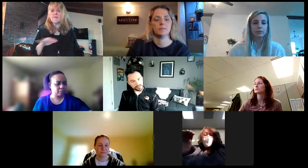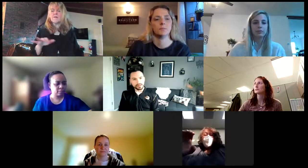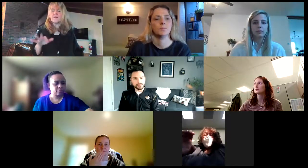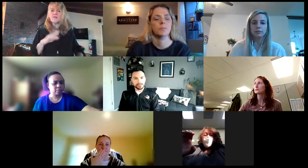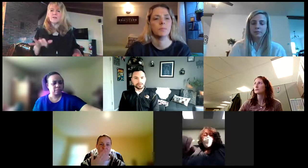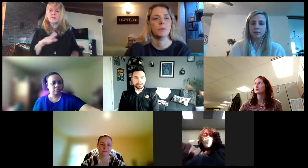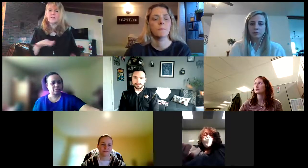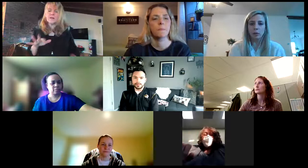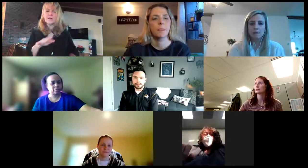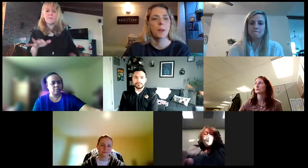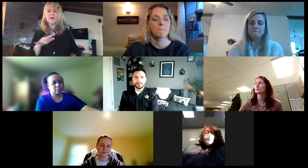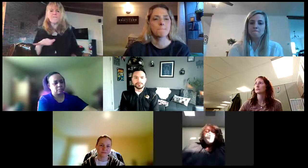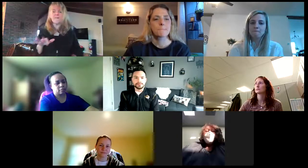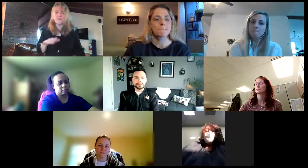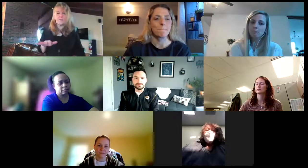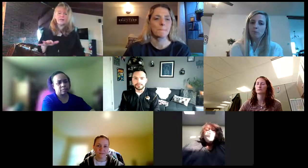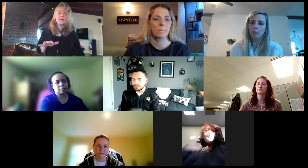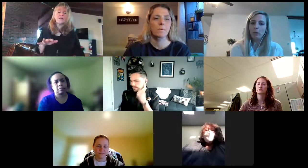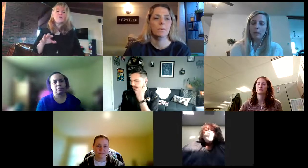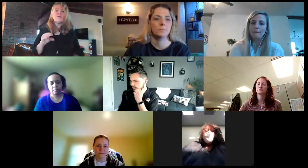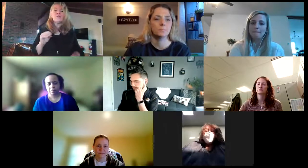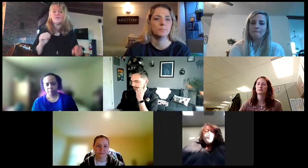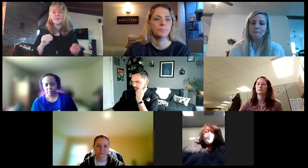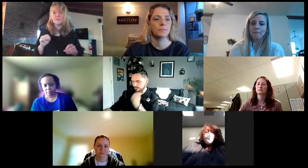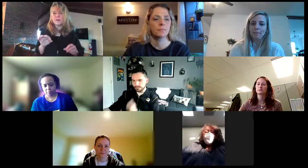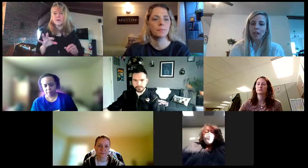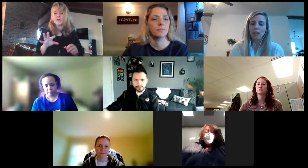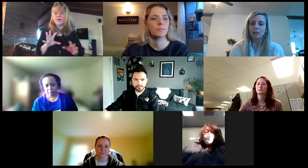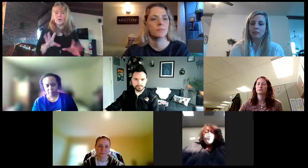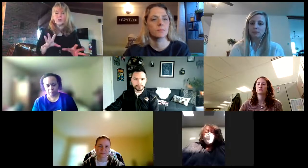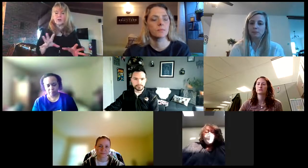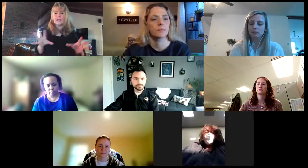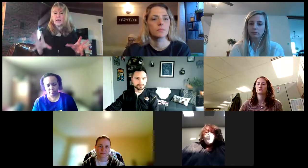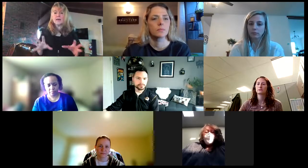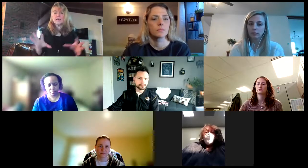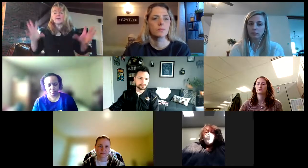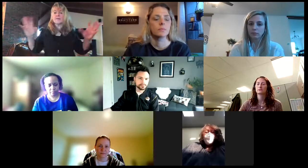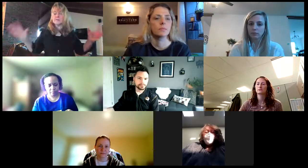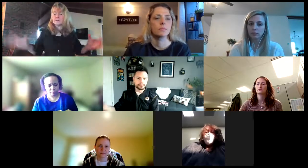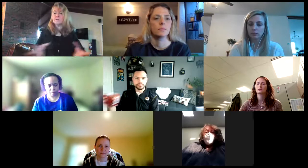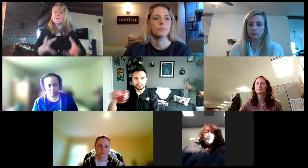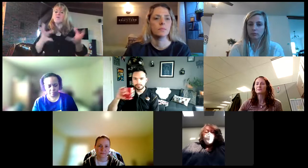And just a little hint about finger spelling. When you're finger spelling a word like